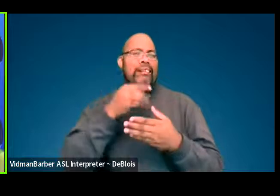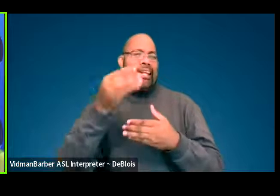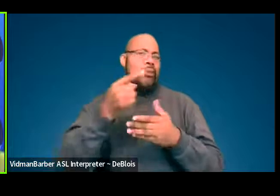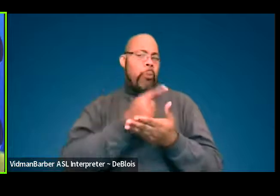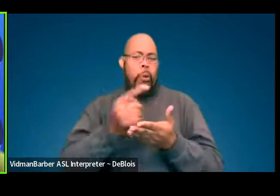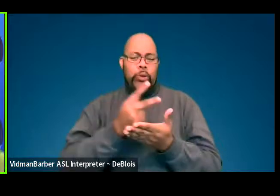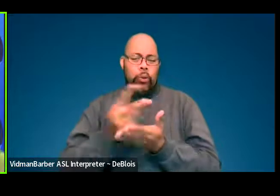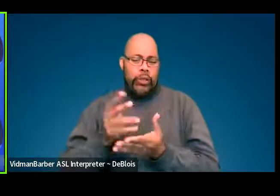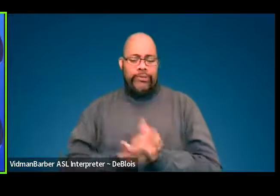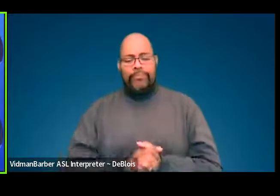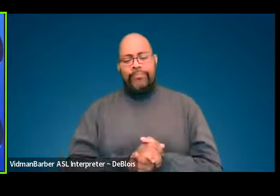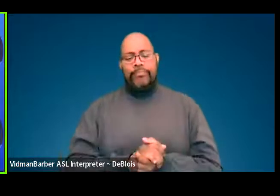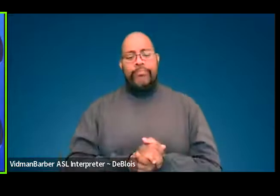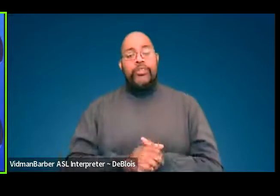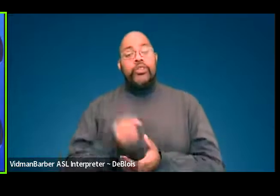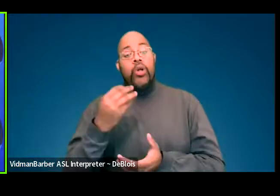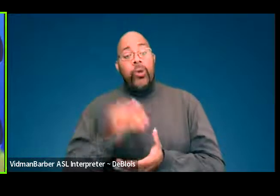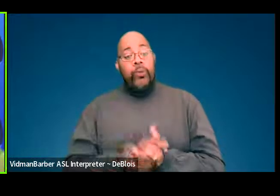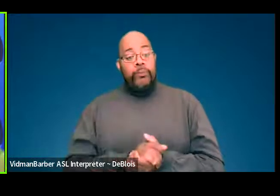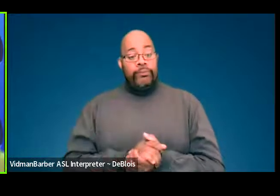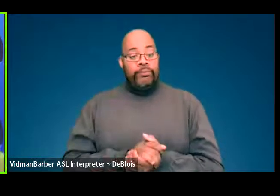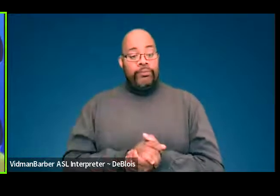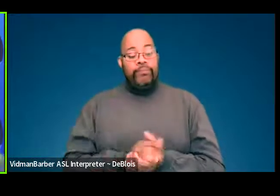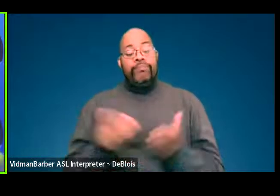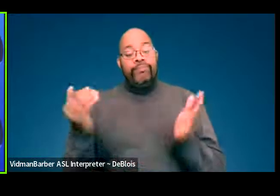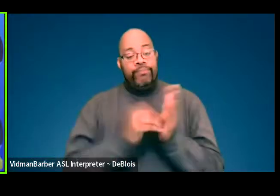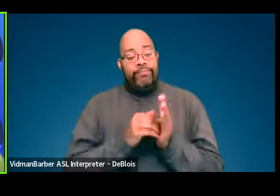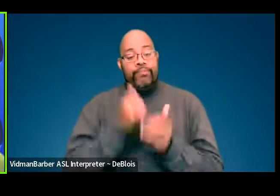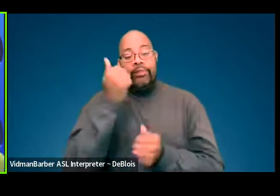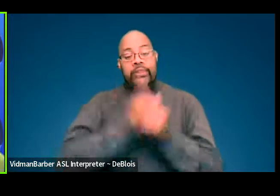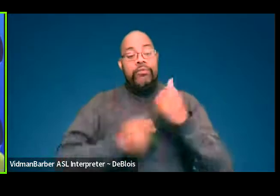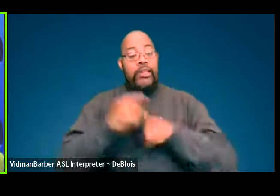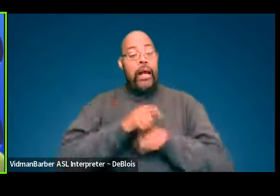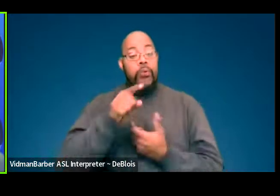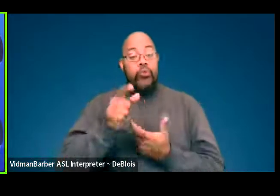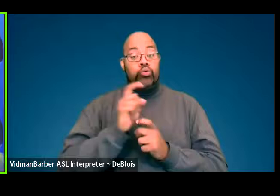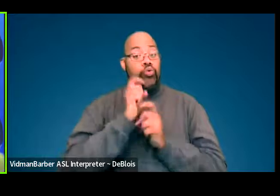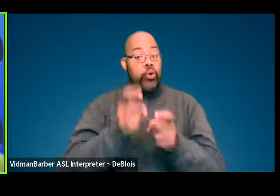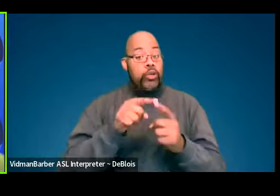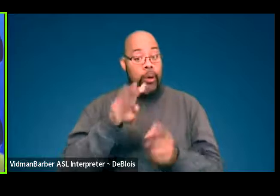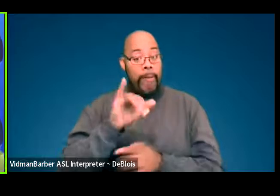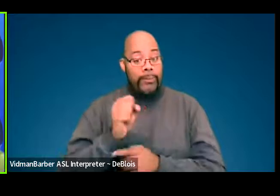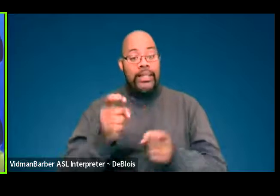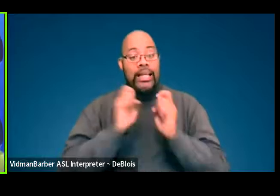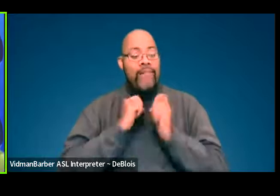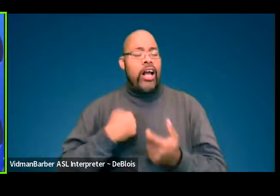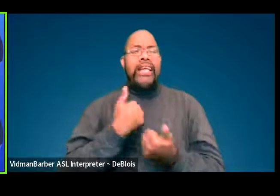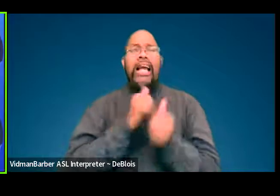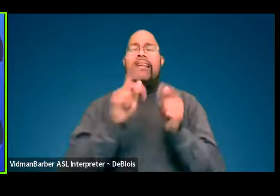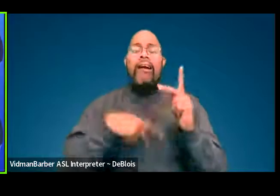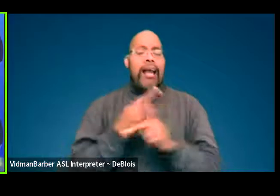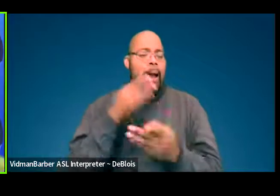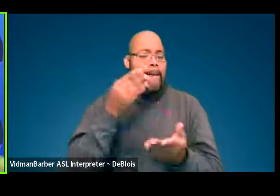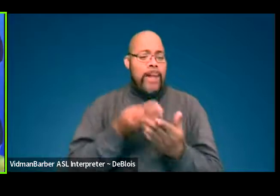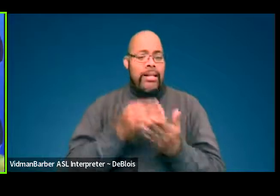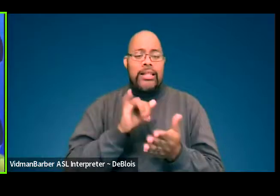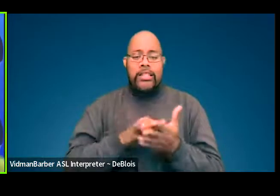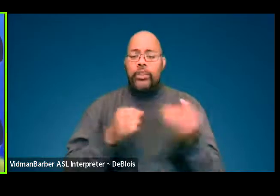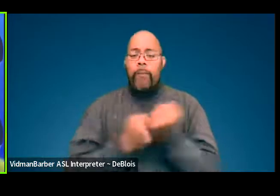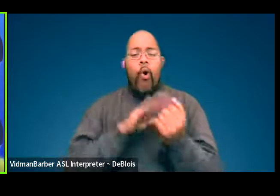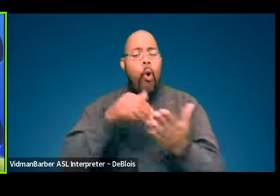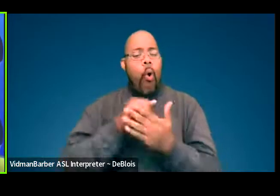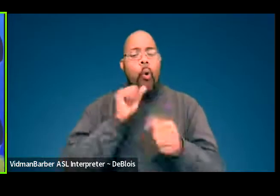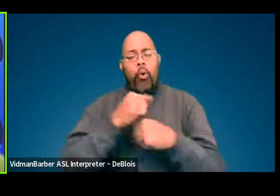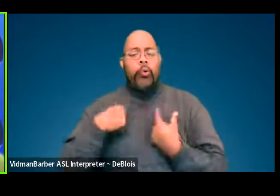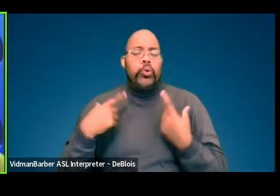so. And so again, every time you donate to BIMS, give us any type of money, it's supporting all of the work